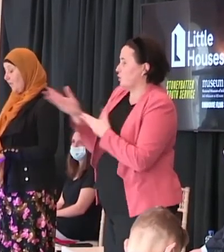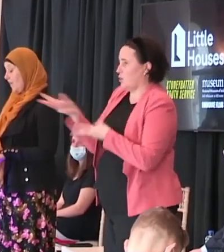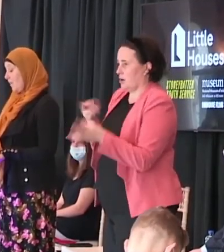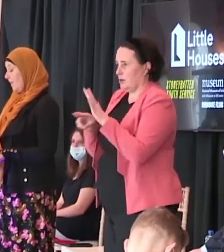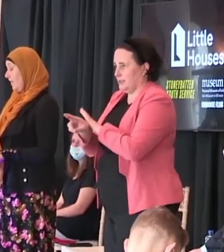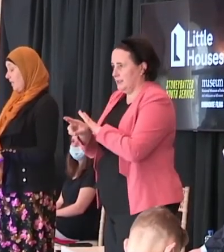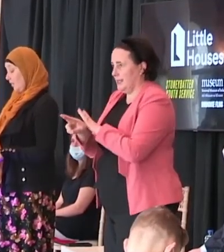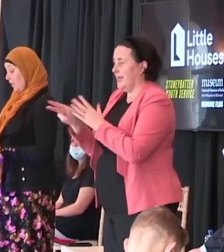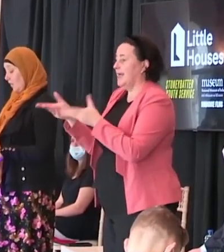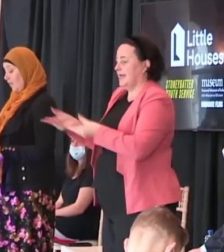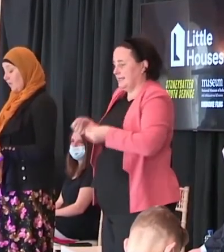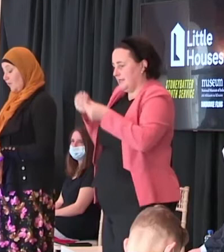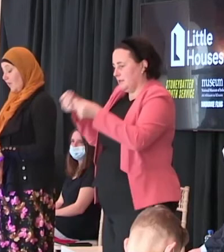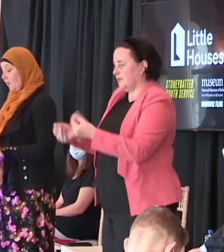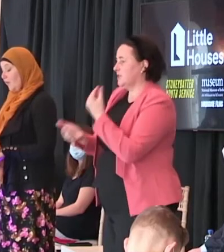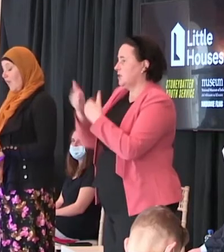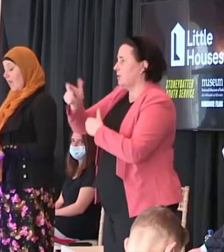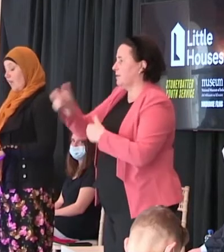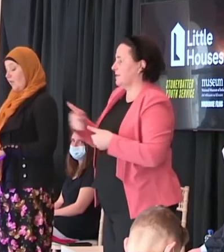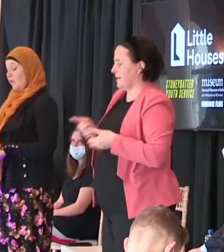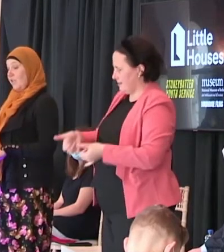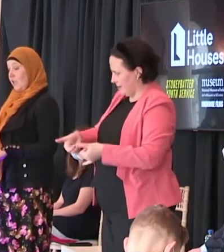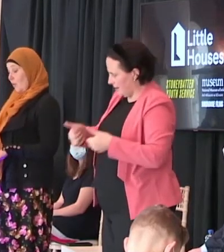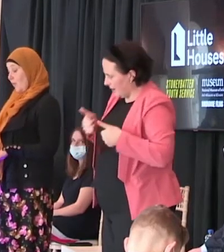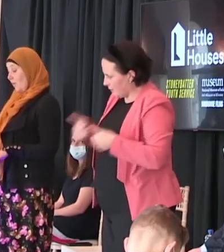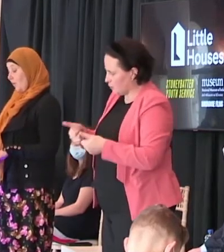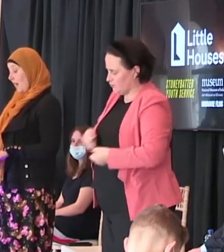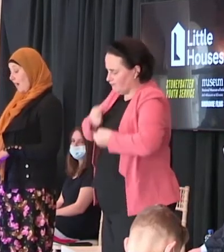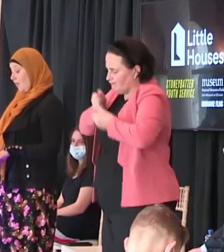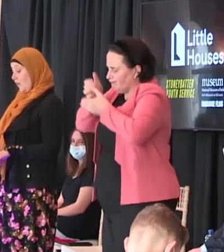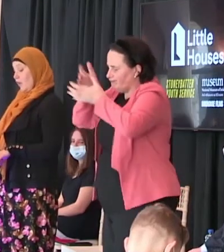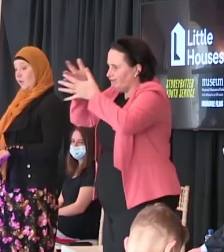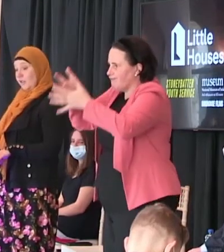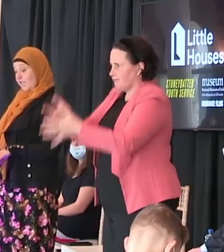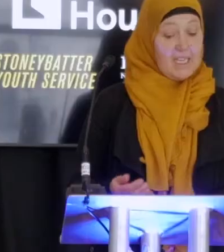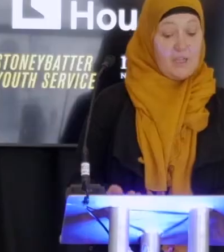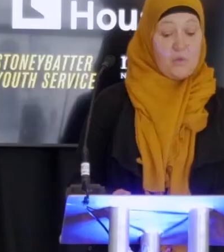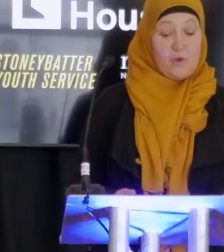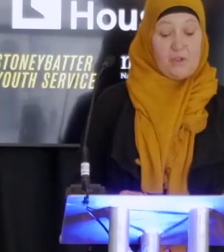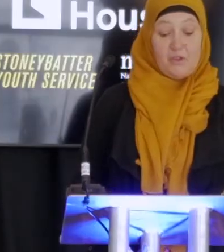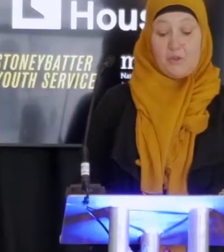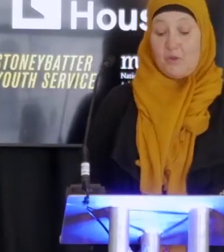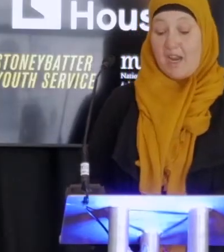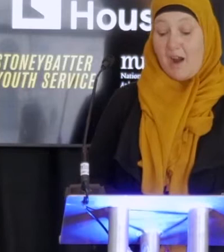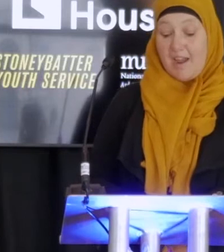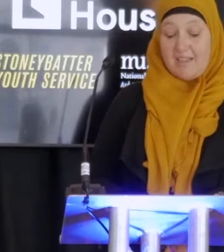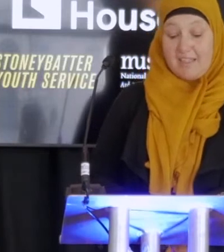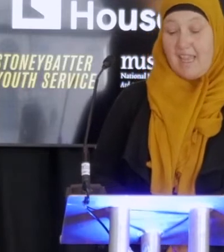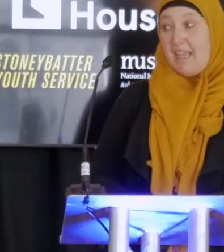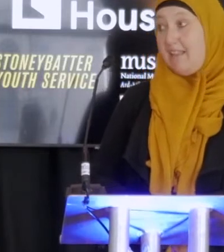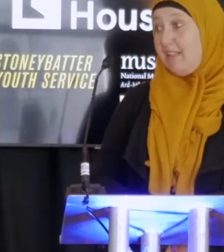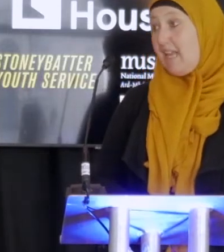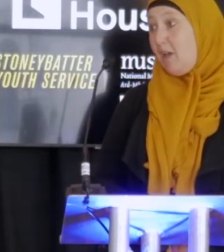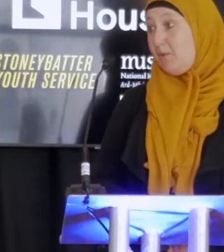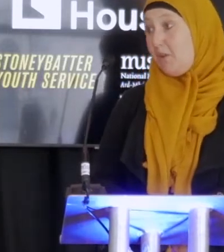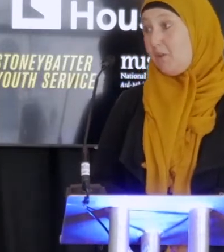people the ability to express themselves, and when you see young people's art, you are seeing the world through their eyes,